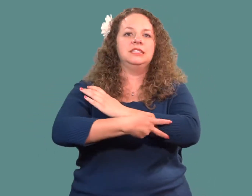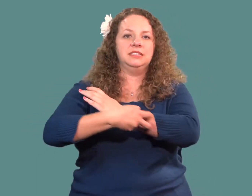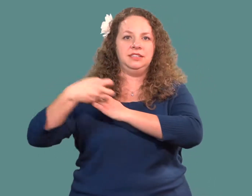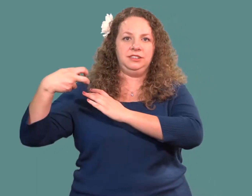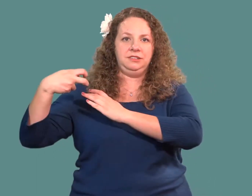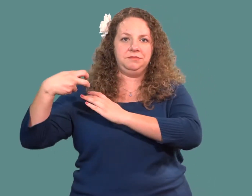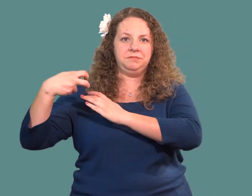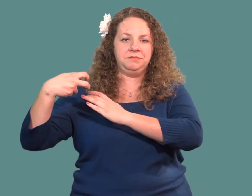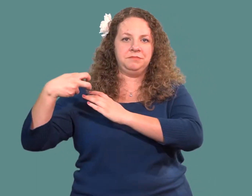steal.